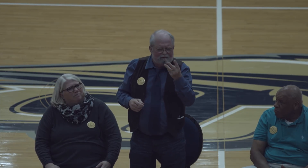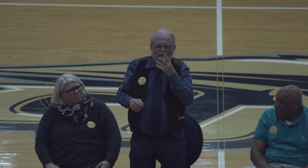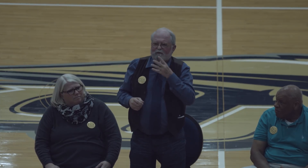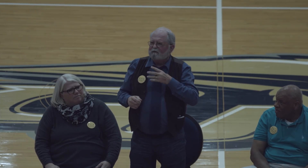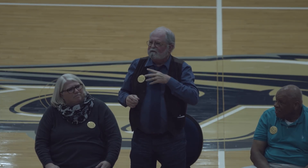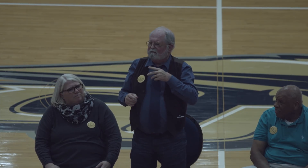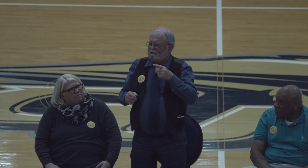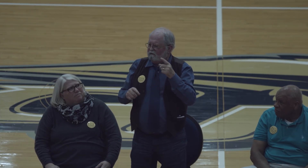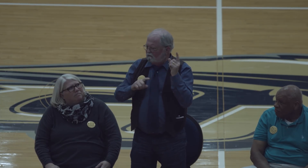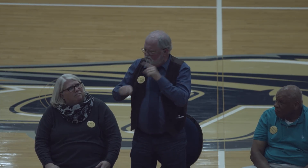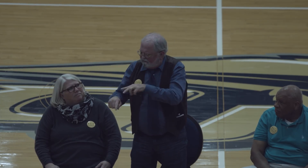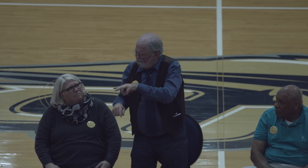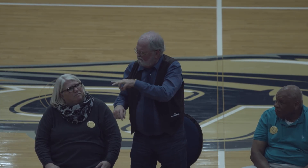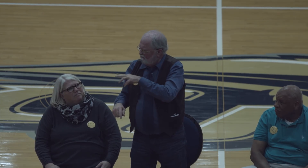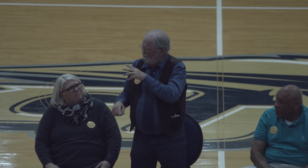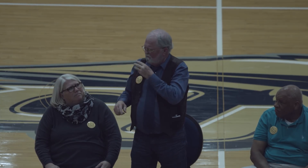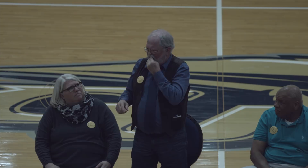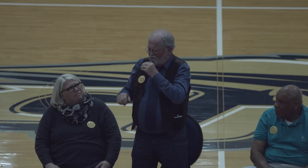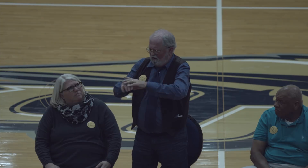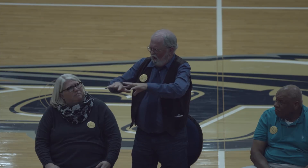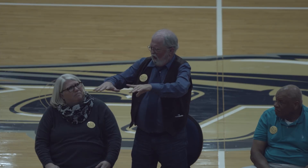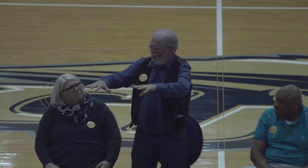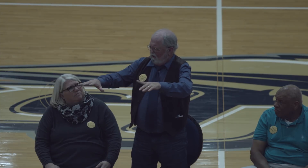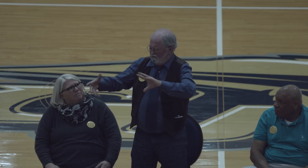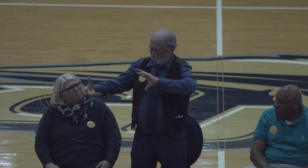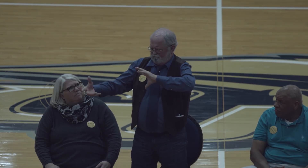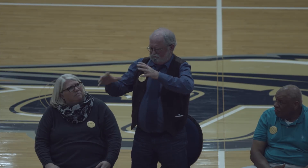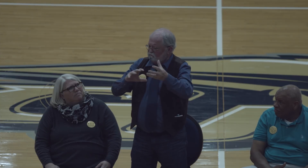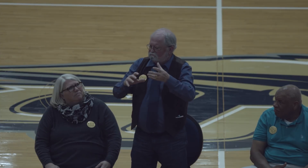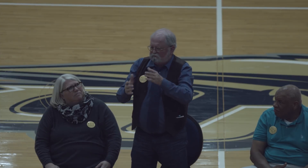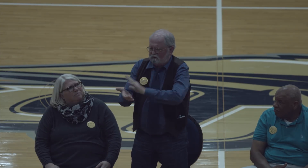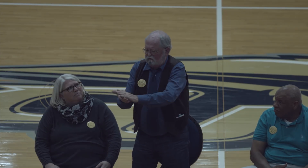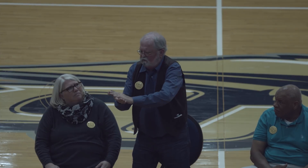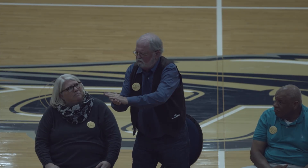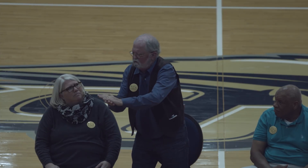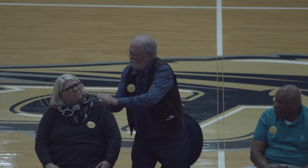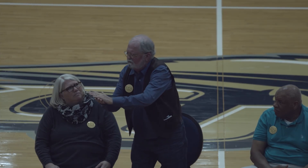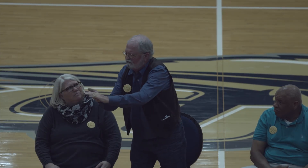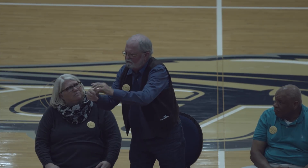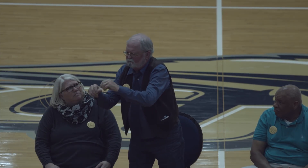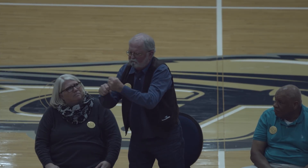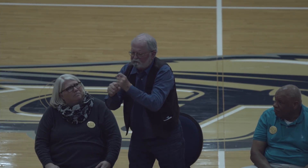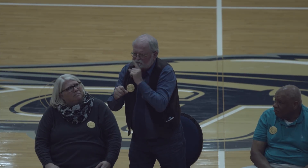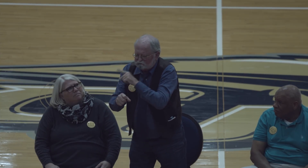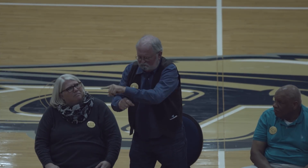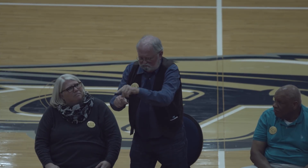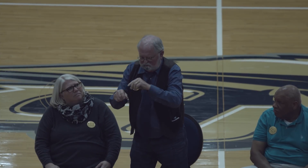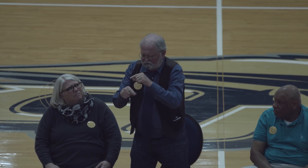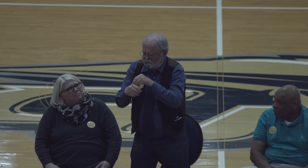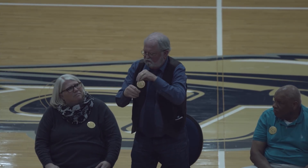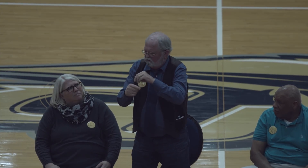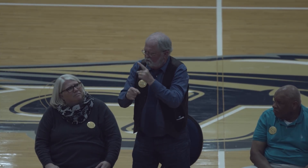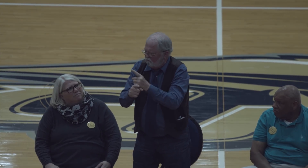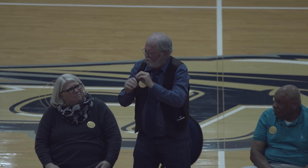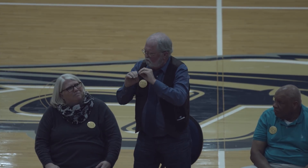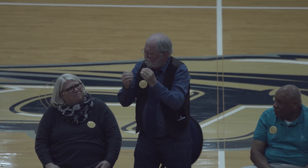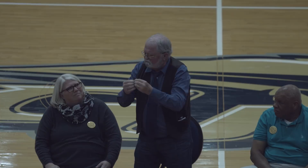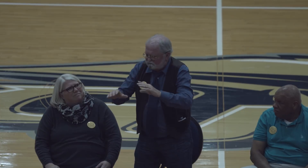water and food. And there were actually a few women who had come to the campus and saw